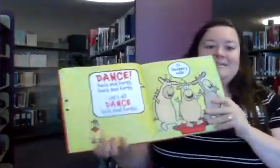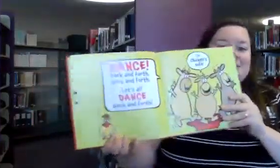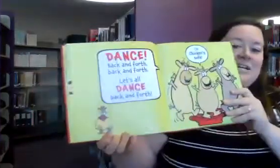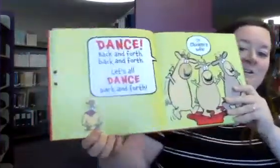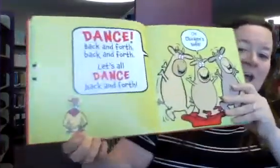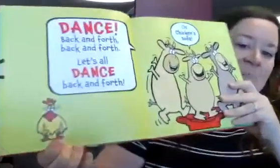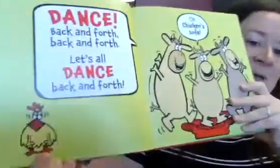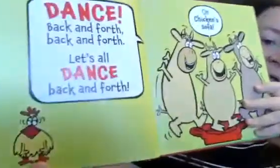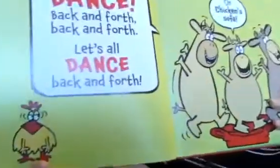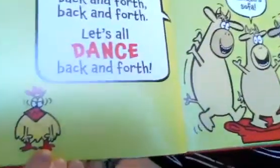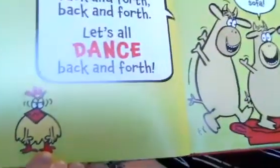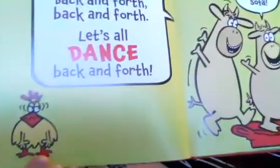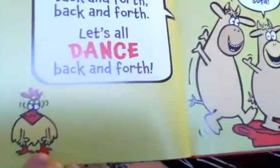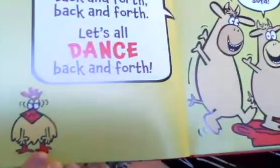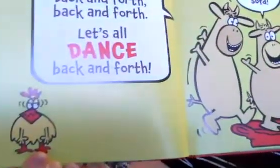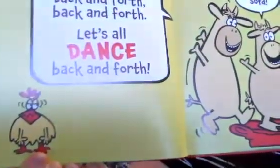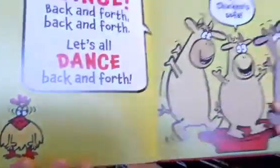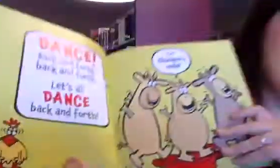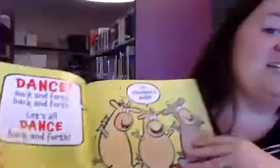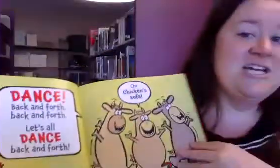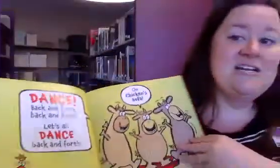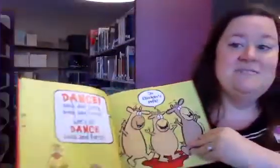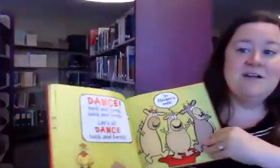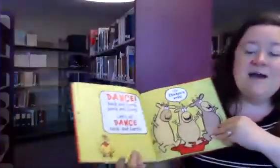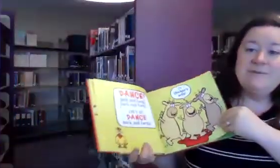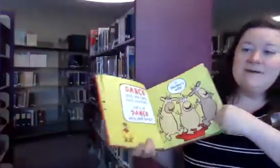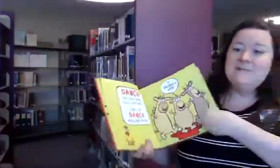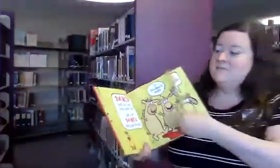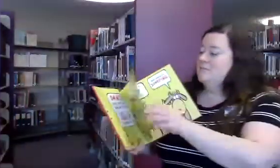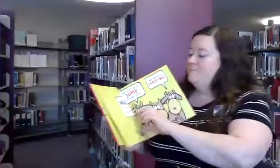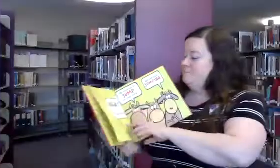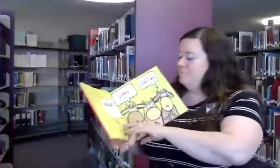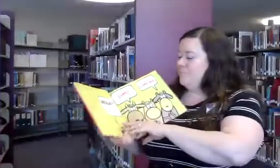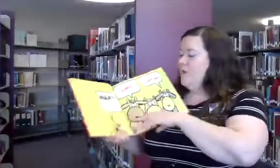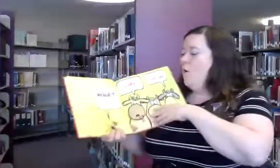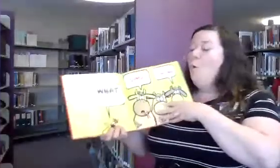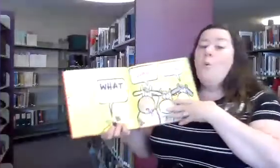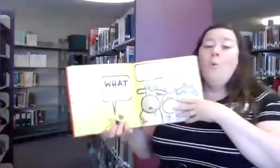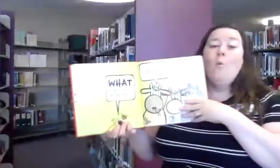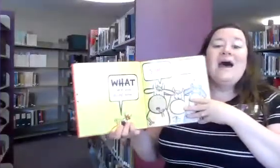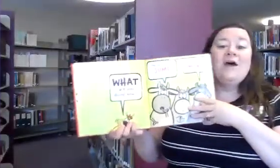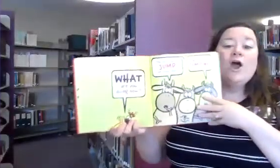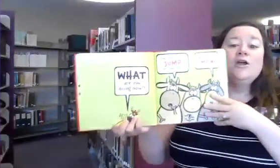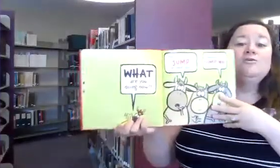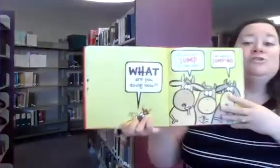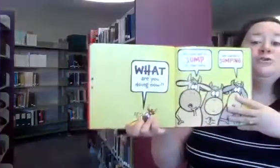Does Chicken look happy? I don't think Chicken is very happy about this. What are you